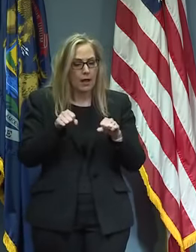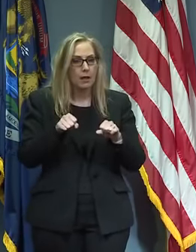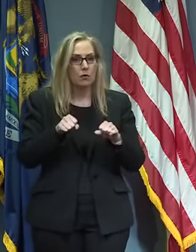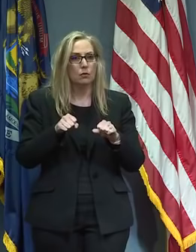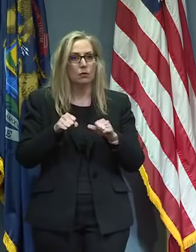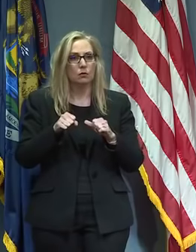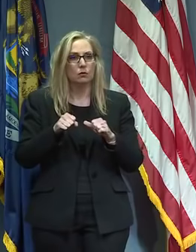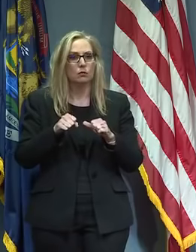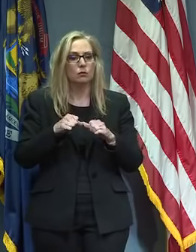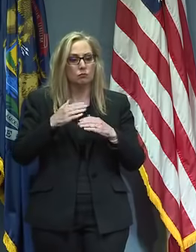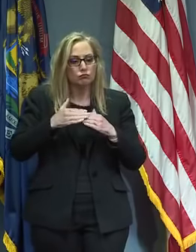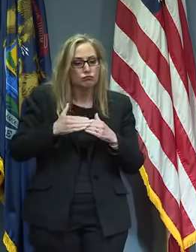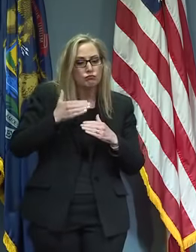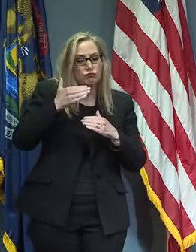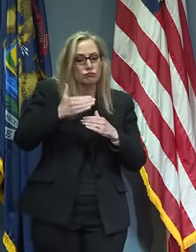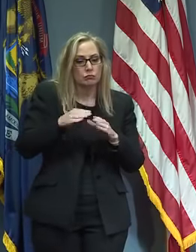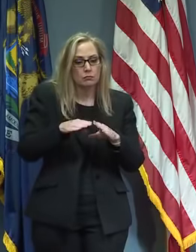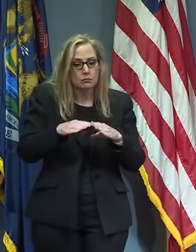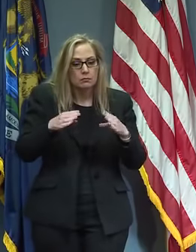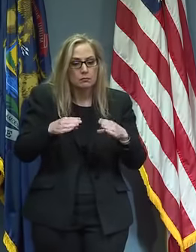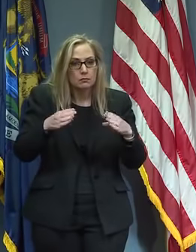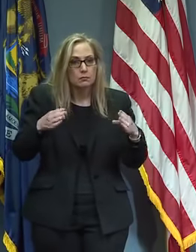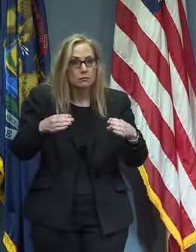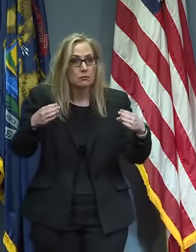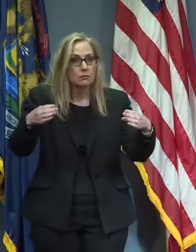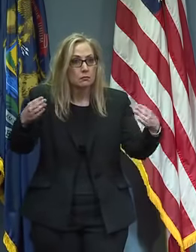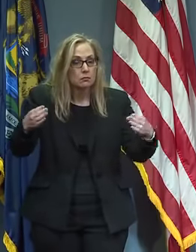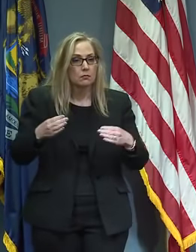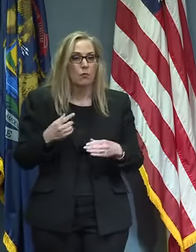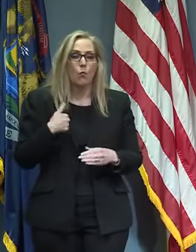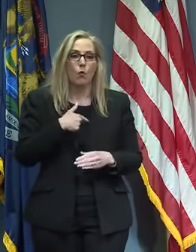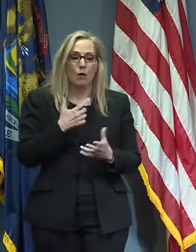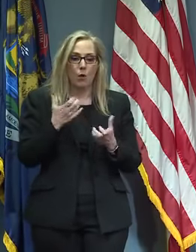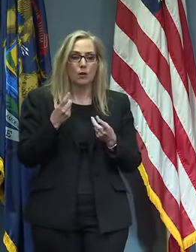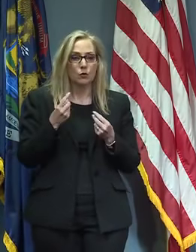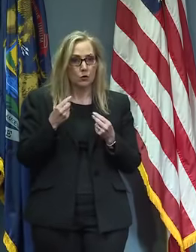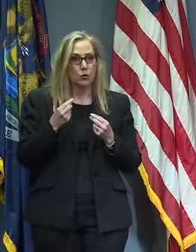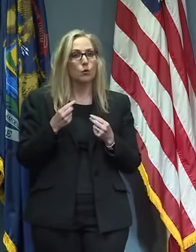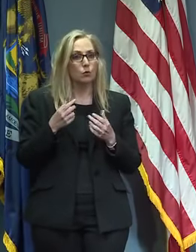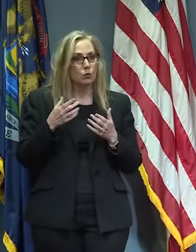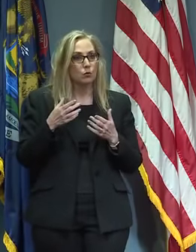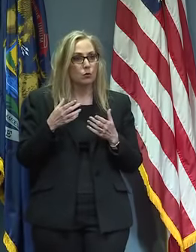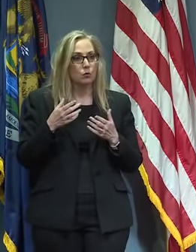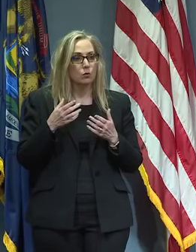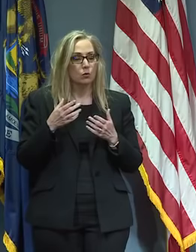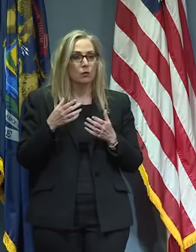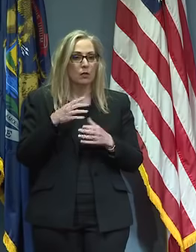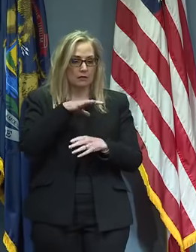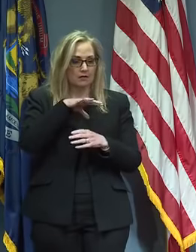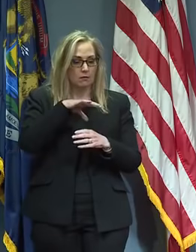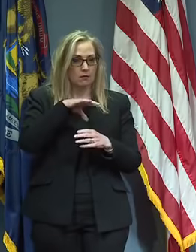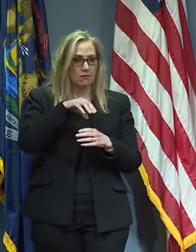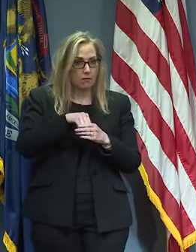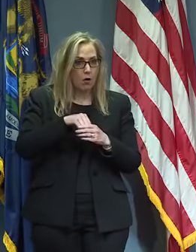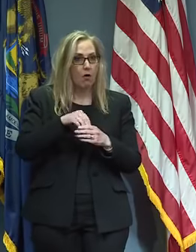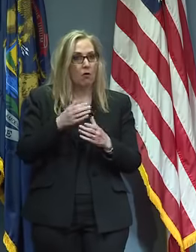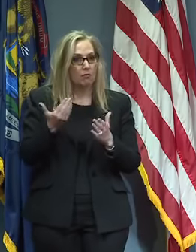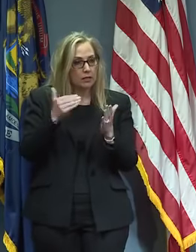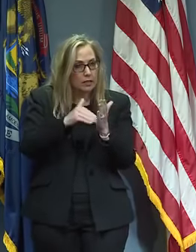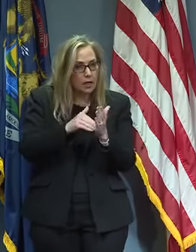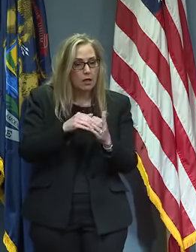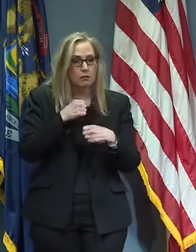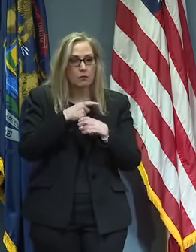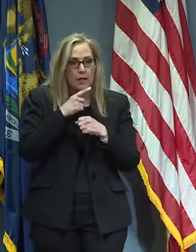next step. What we want to do is to, as we turn this dial, to re-engage incrementally so that we can